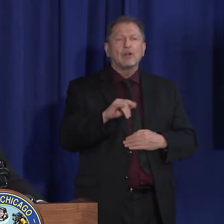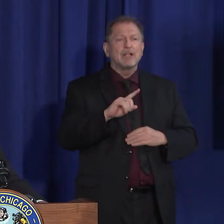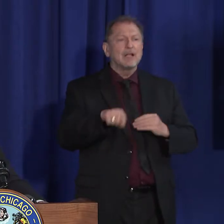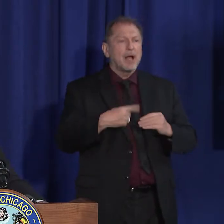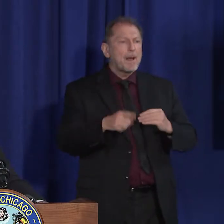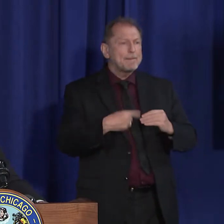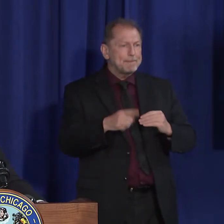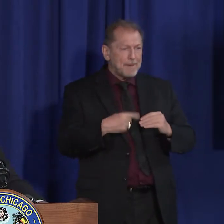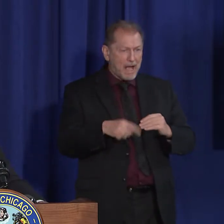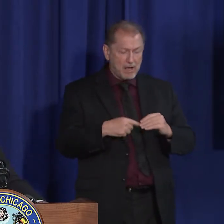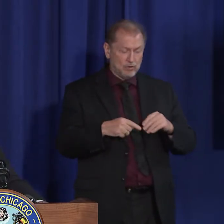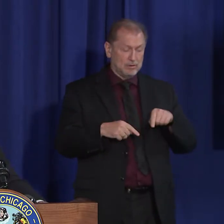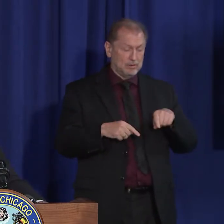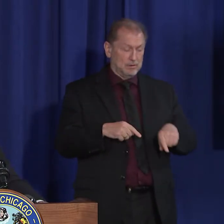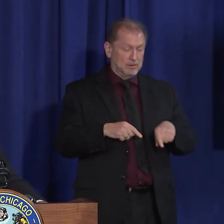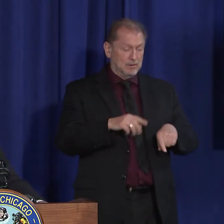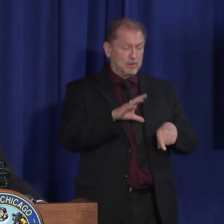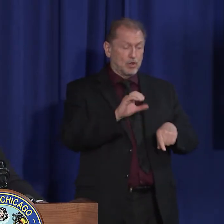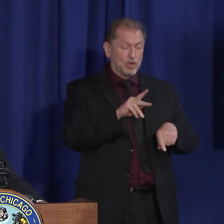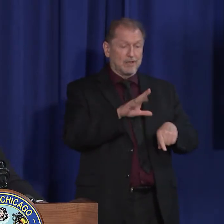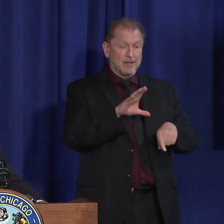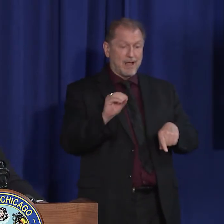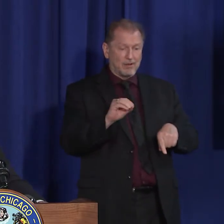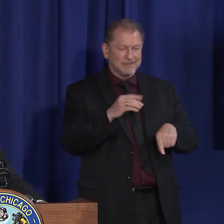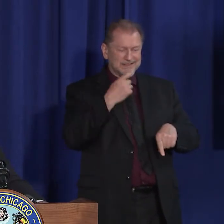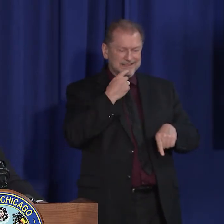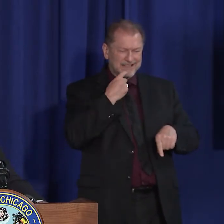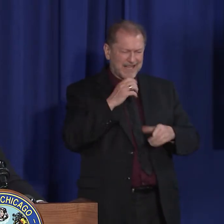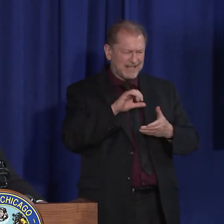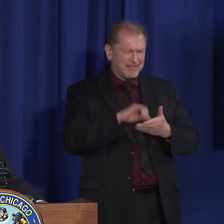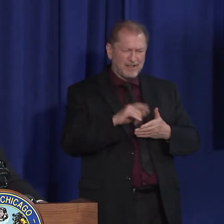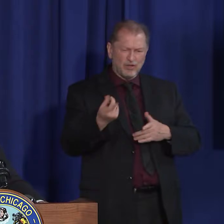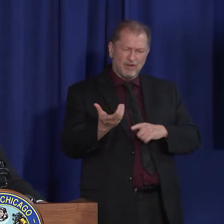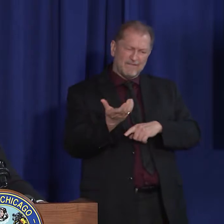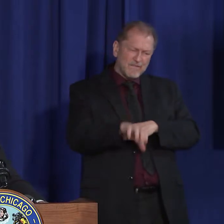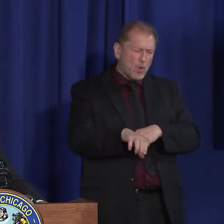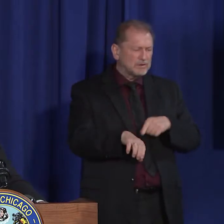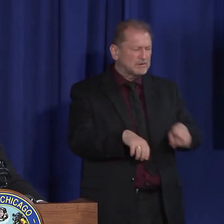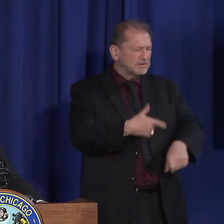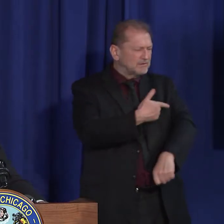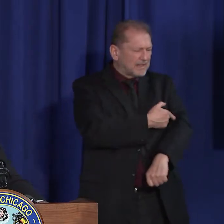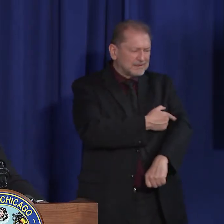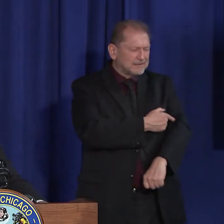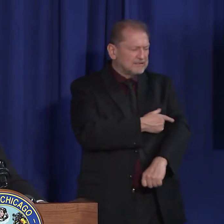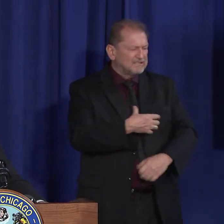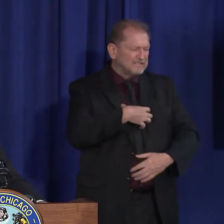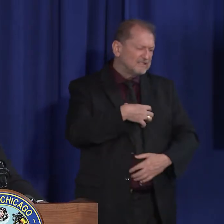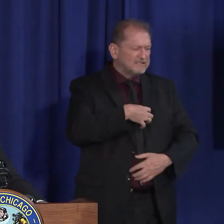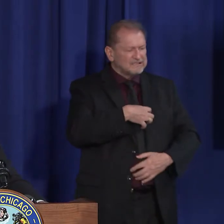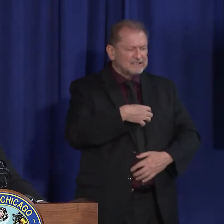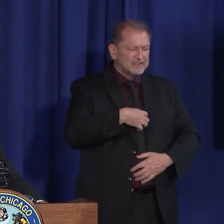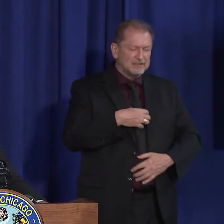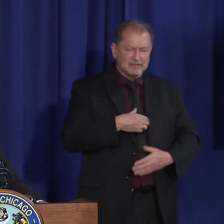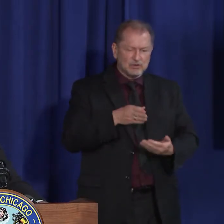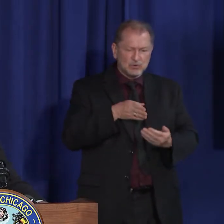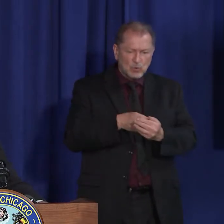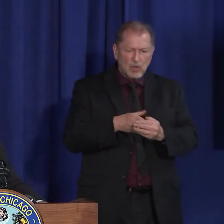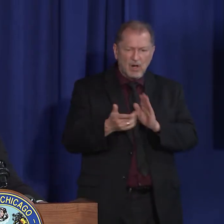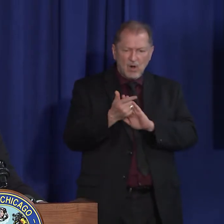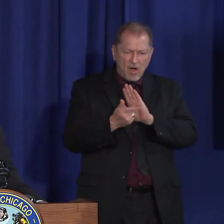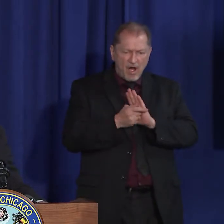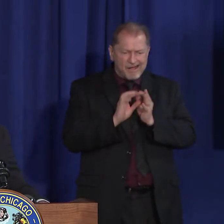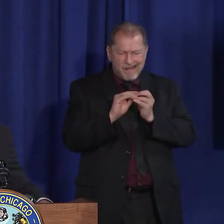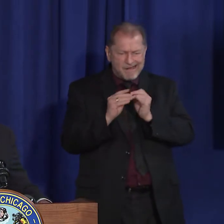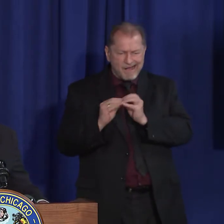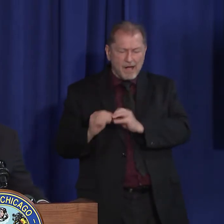of 8 Chicago and Cook County residents. The suit alleges that the order violates the plaintiff's constitutional rights, Illinois law, and Chicago Municipal